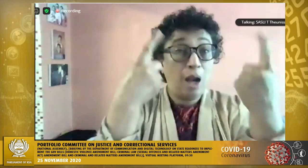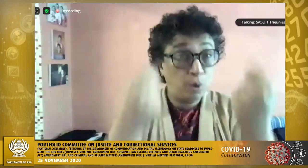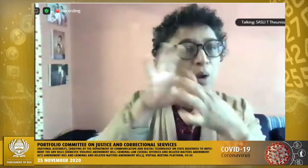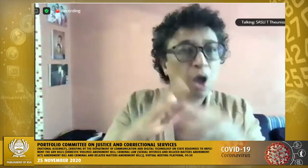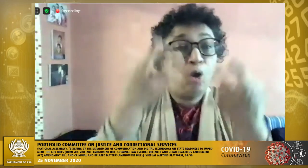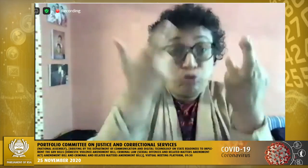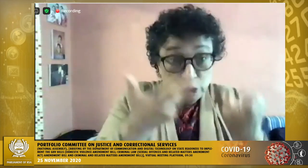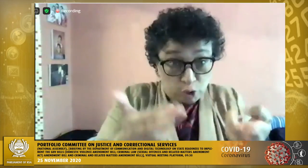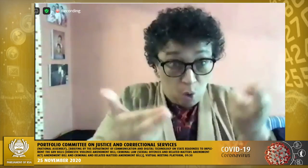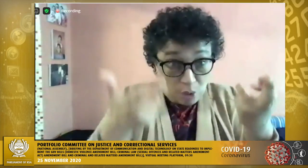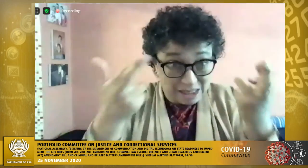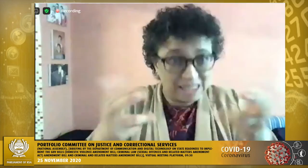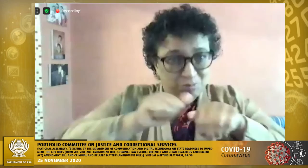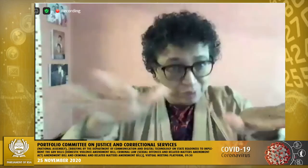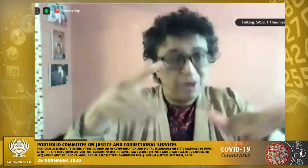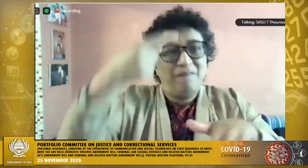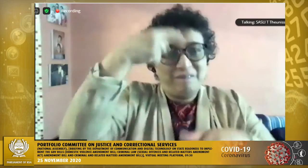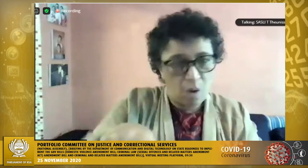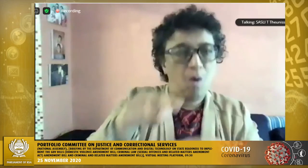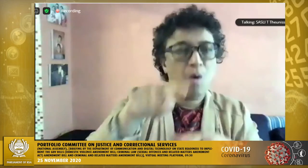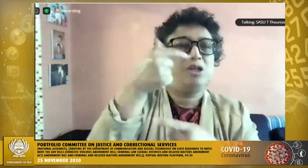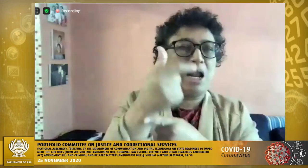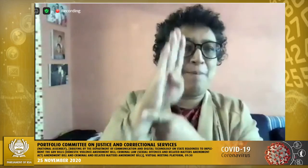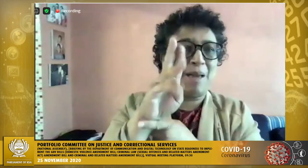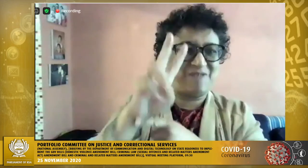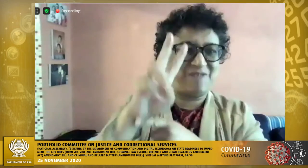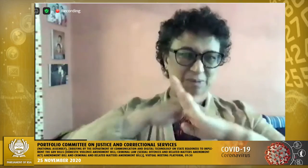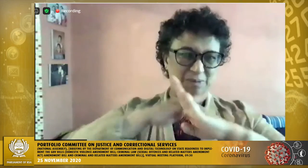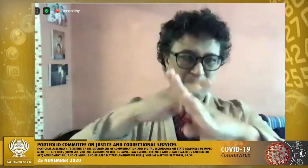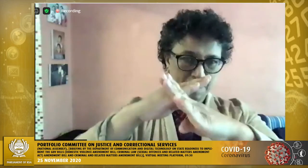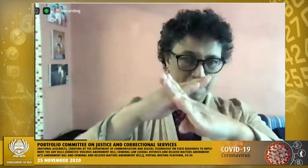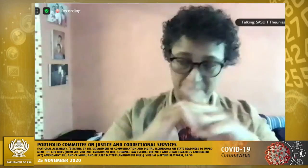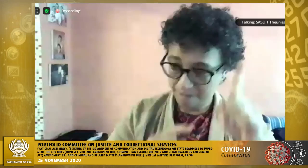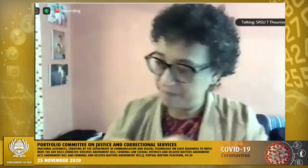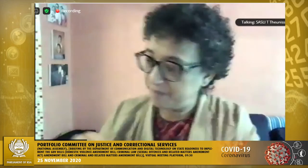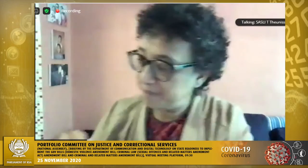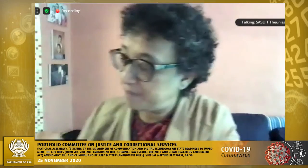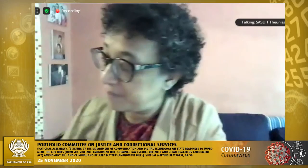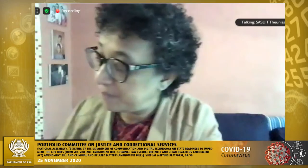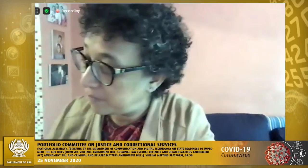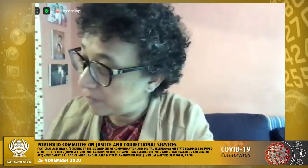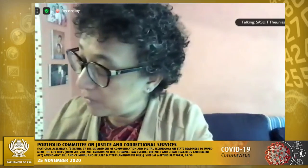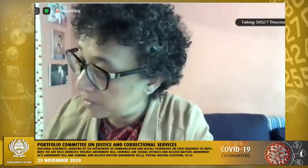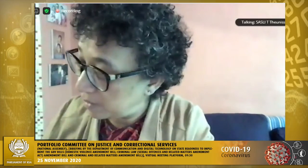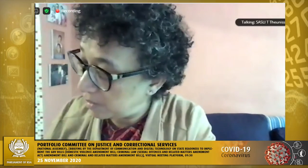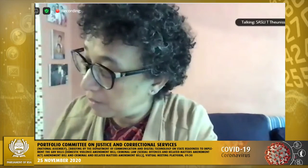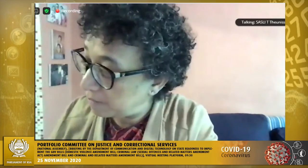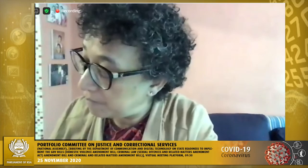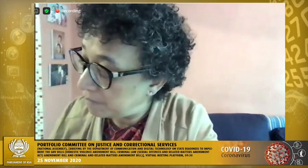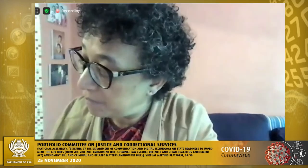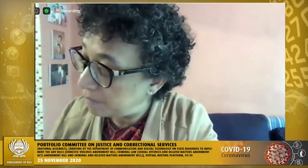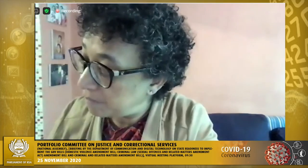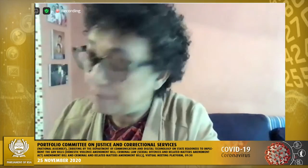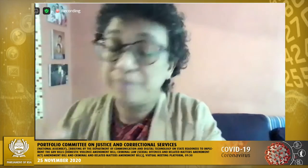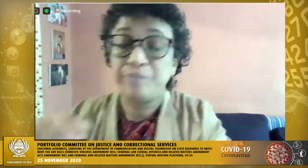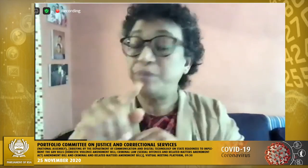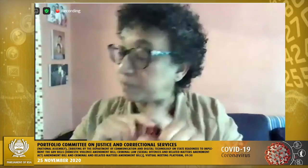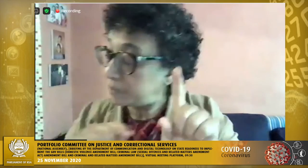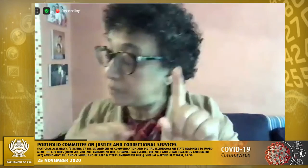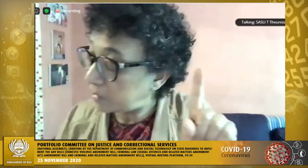getting CETA, what they are doing with regard to resources in terms of prevention of gender-based